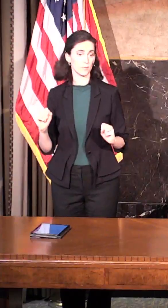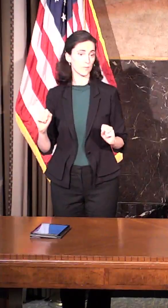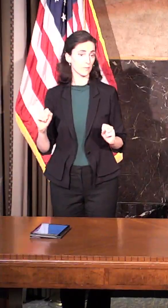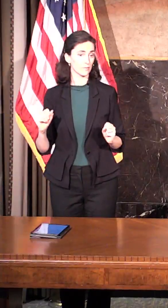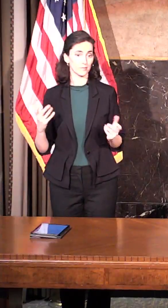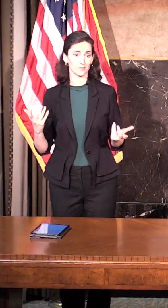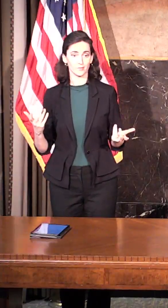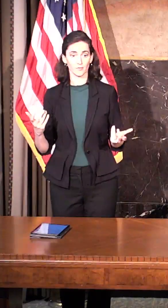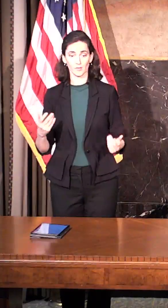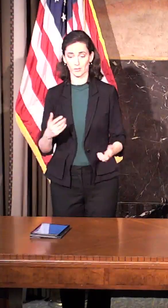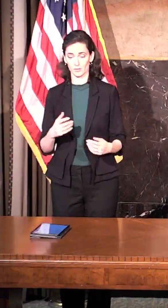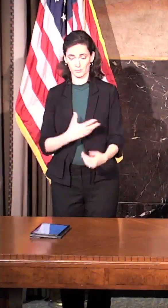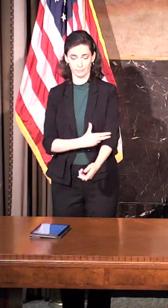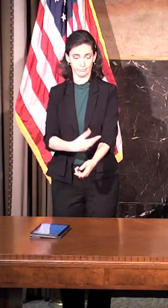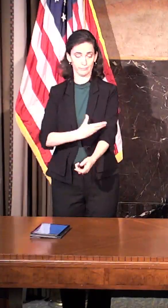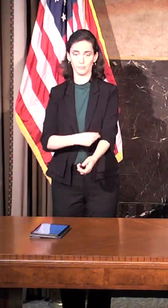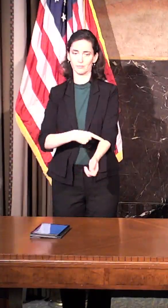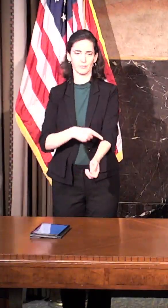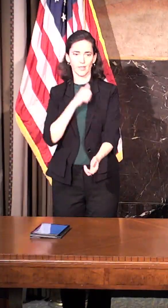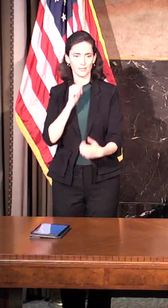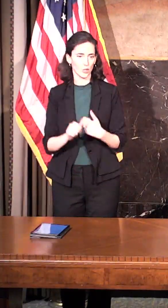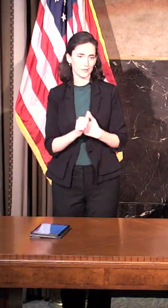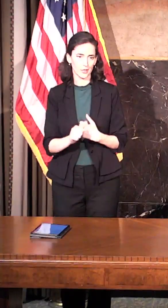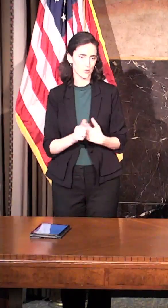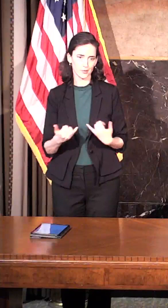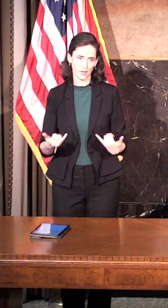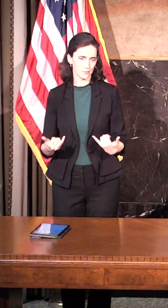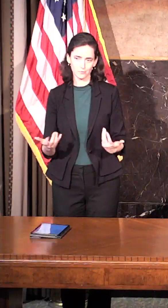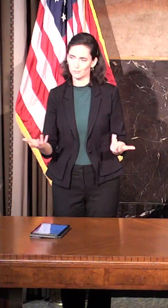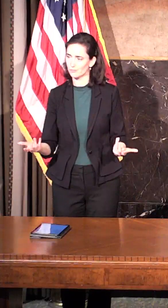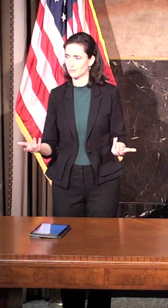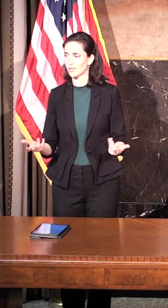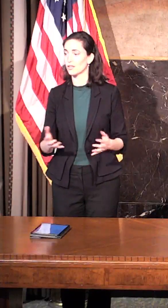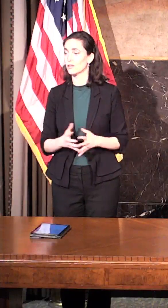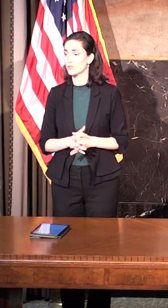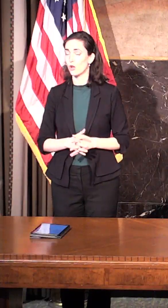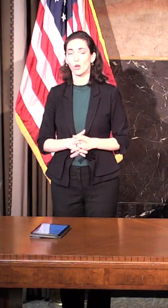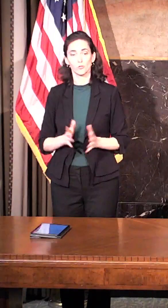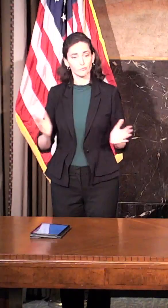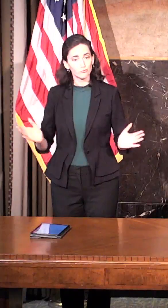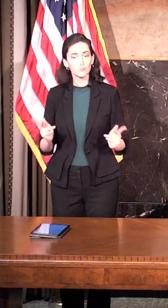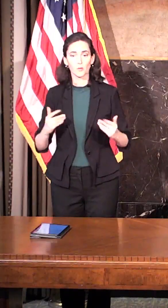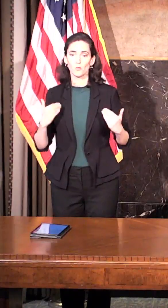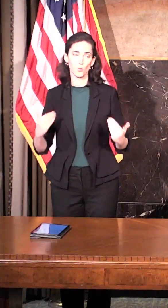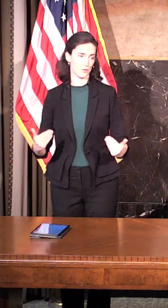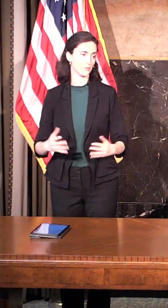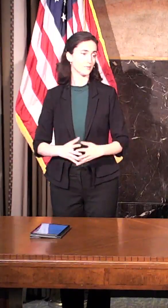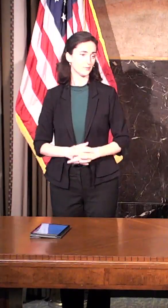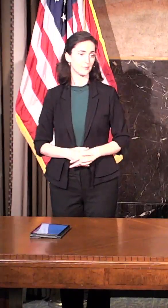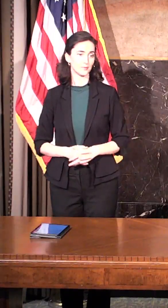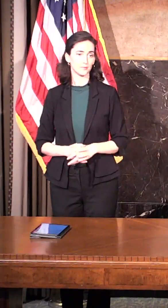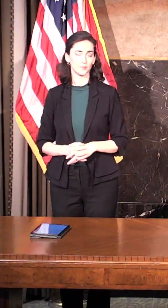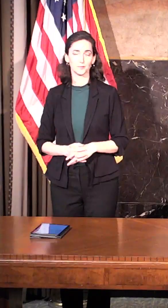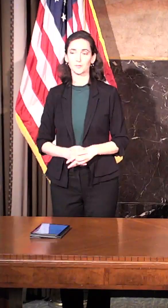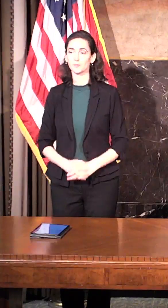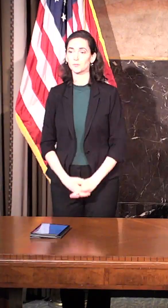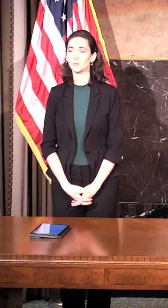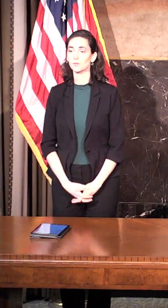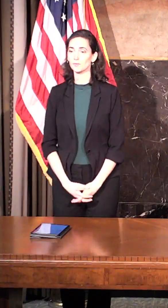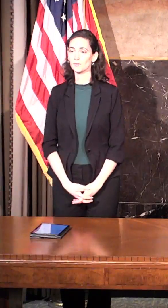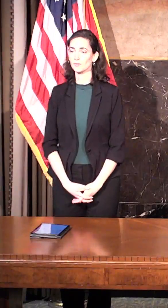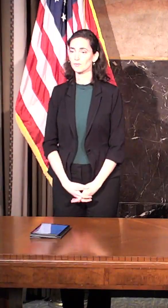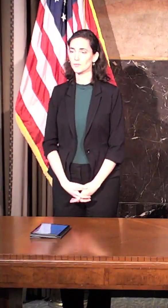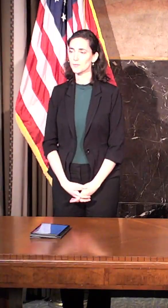There's nothing dangerous about giving blood right now. So would encourage people to do that. I'm going to turn